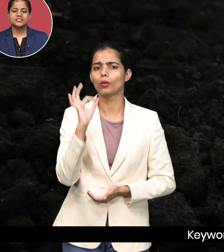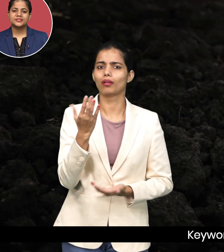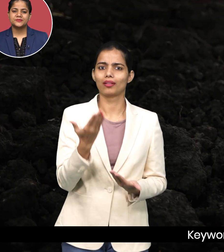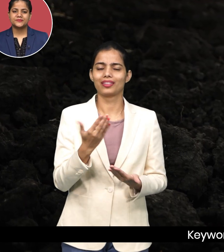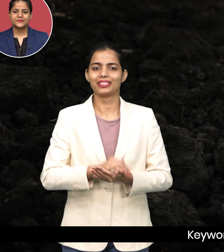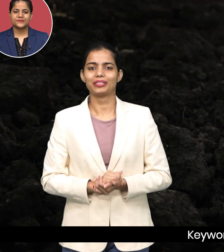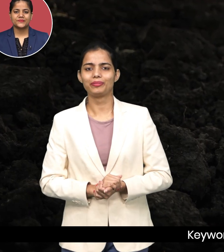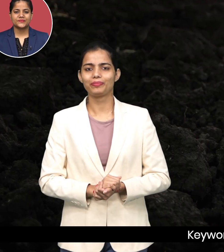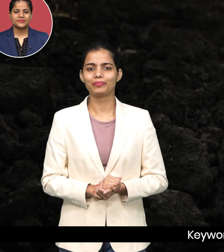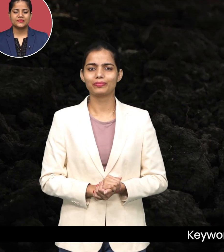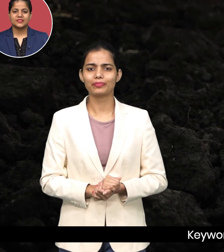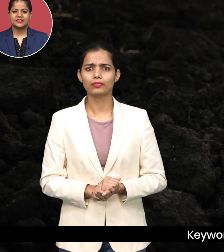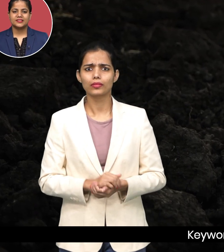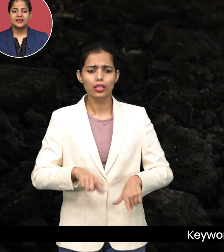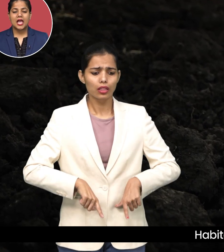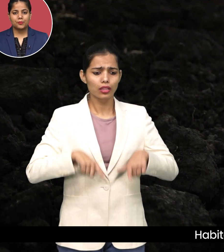keywords,